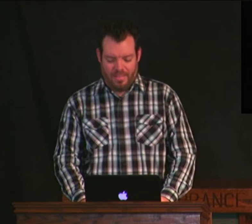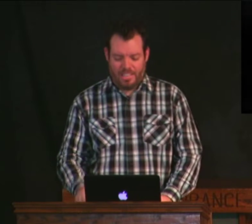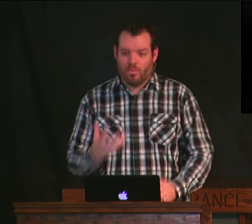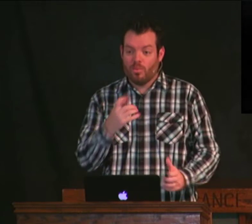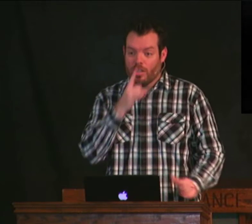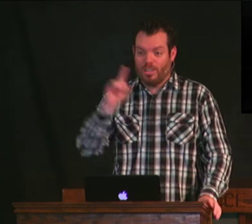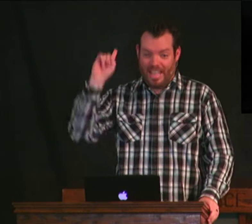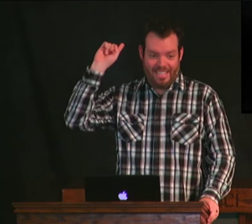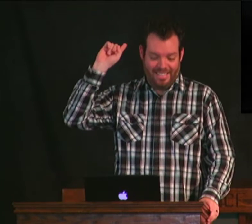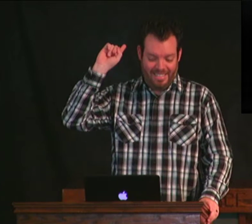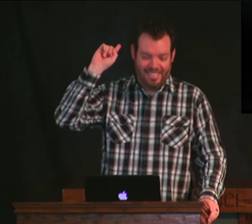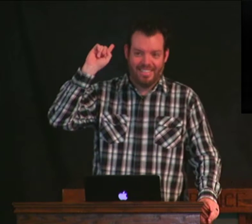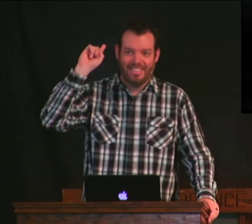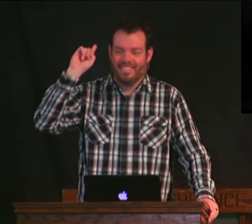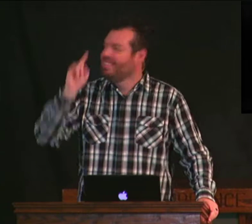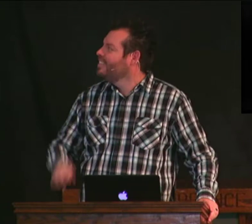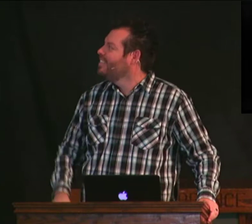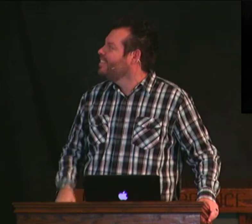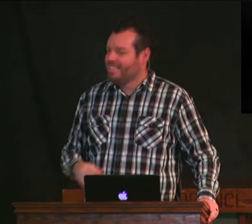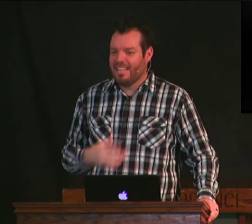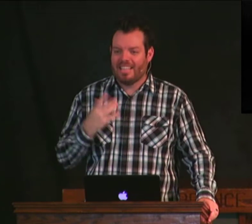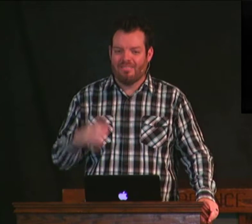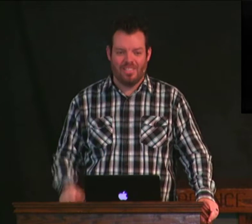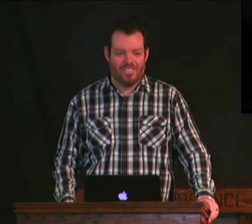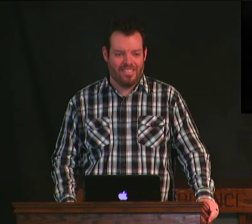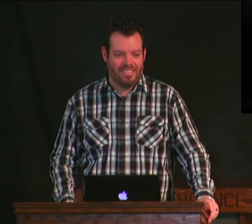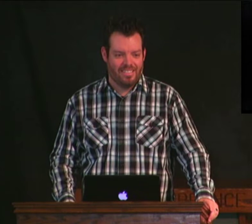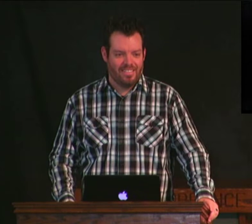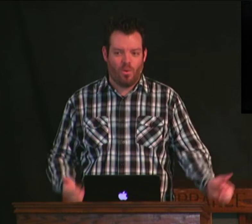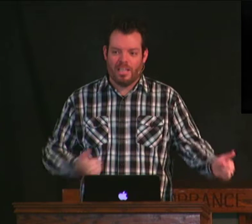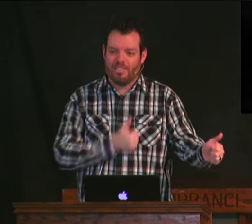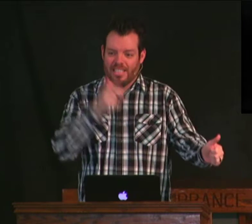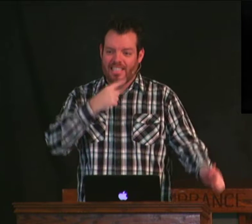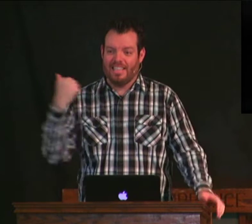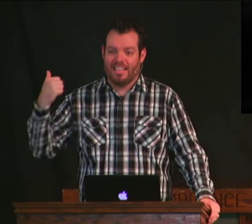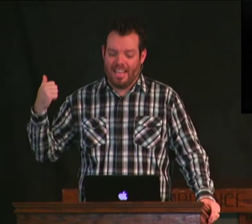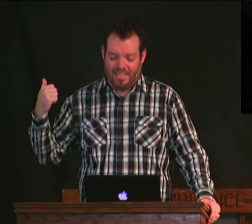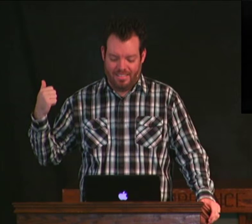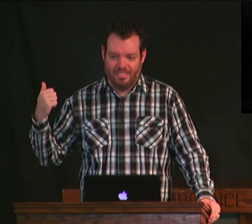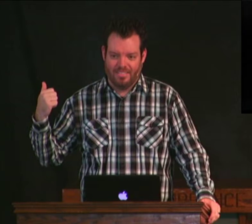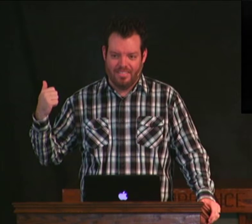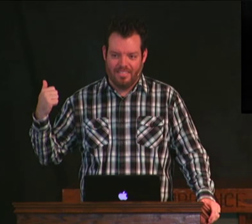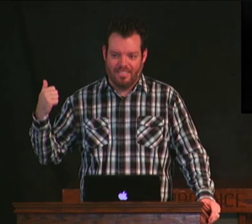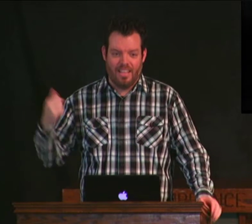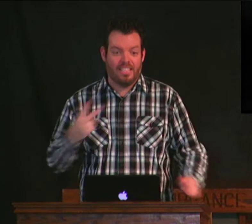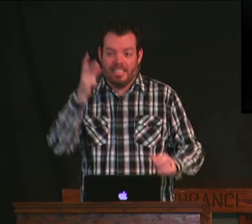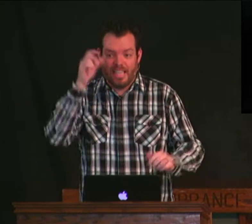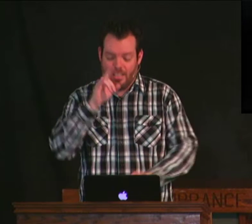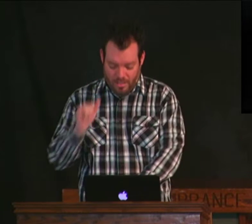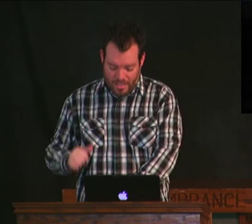This is what you want to look like. I like that picture. Going after Satan like that. I just seen Satan look like